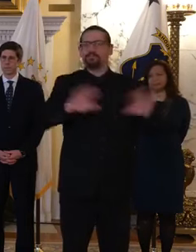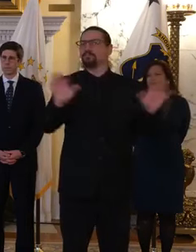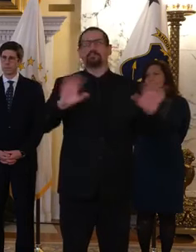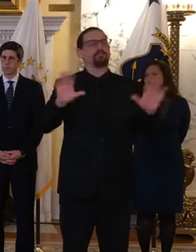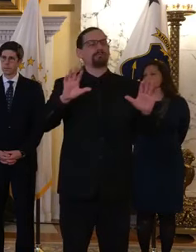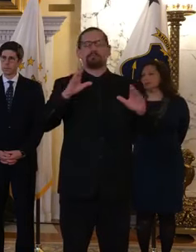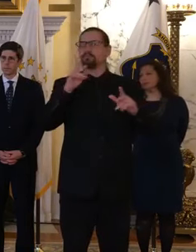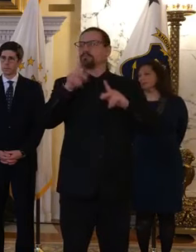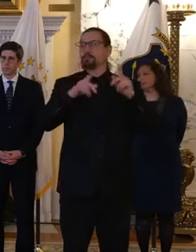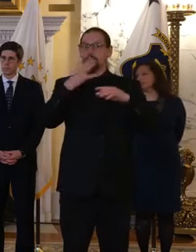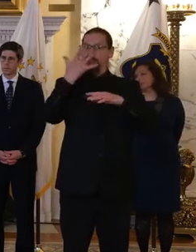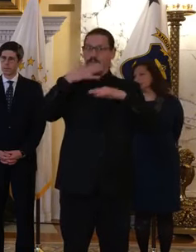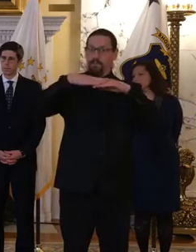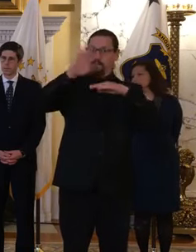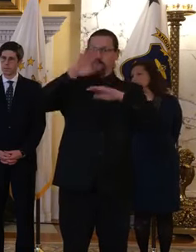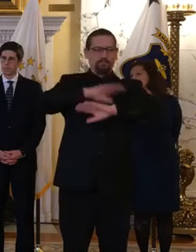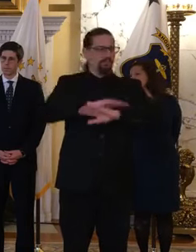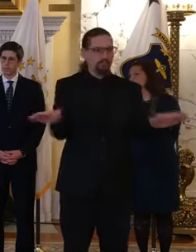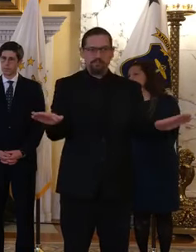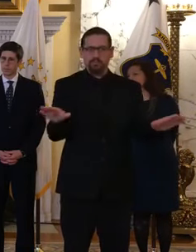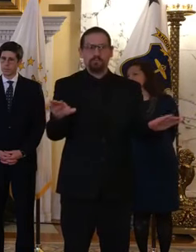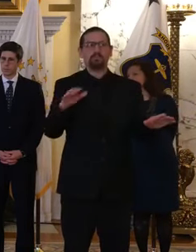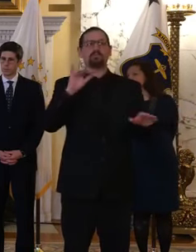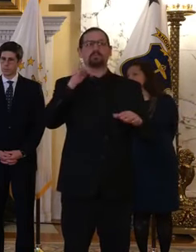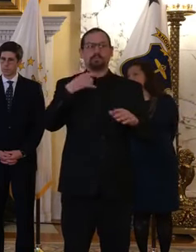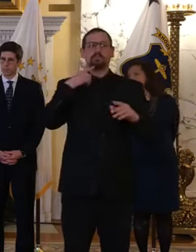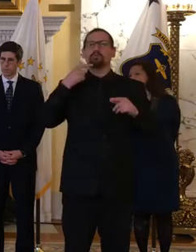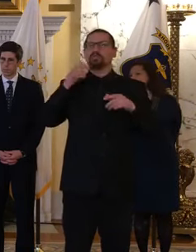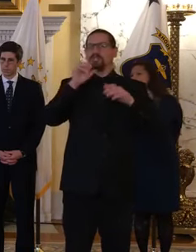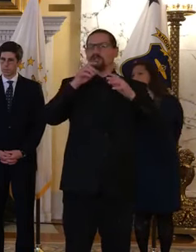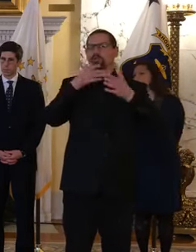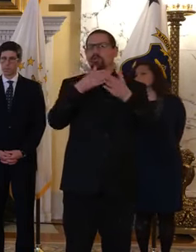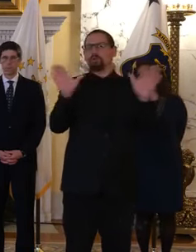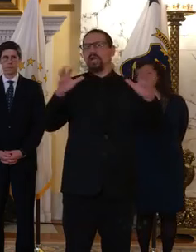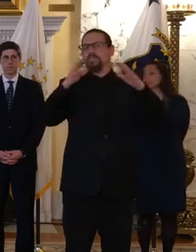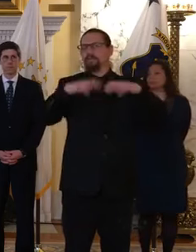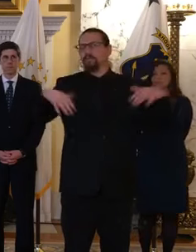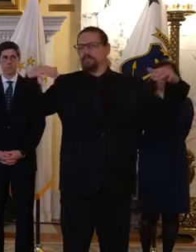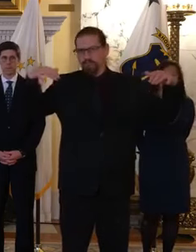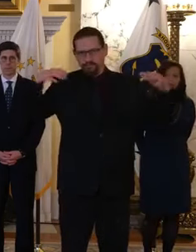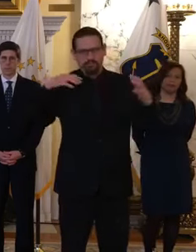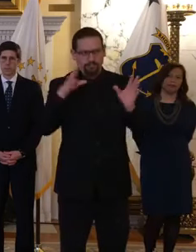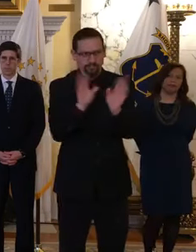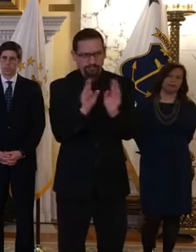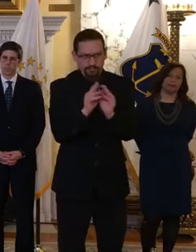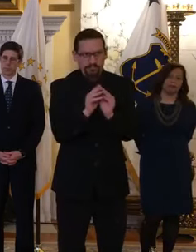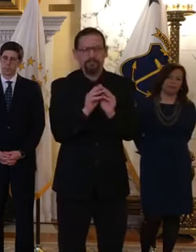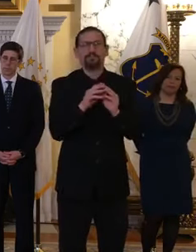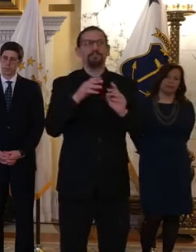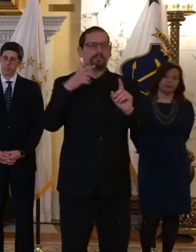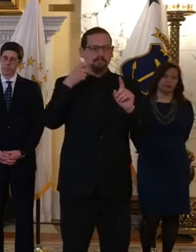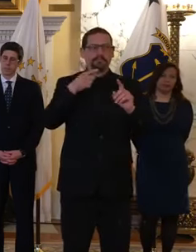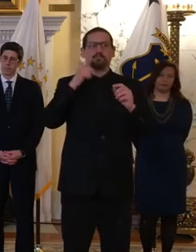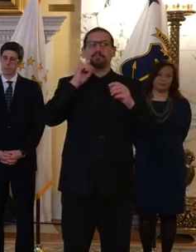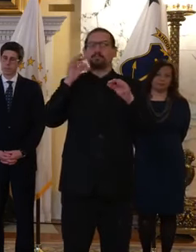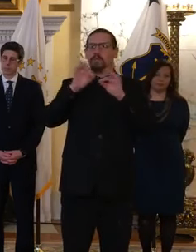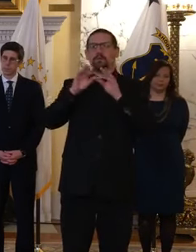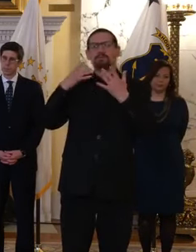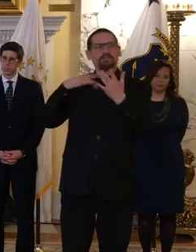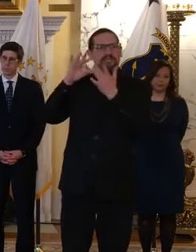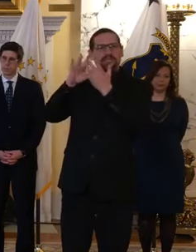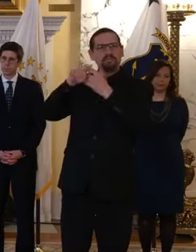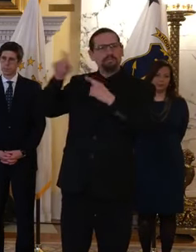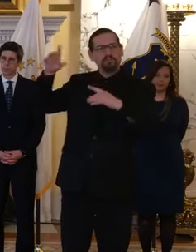say, as a general matter, the General Assembly's been terrific. I've been in practically daily contact with the Speaker and Senate President. They moved